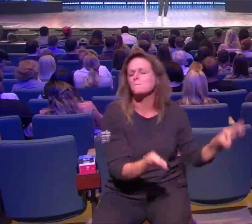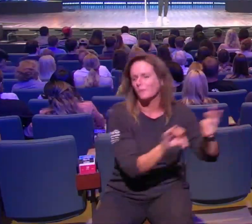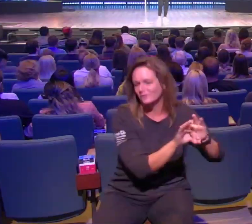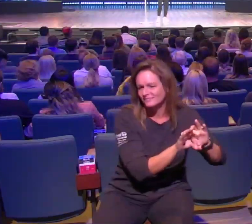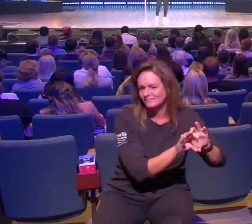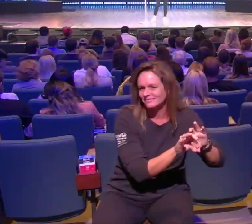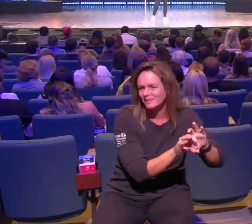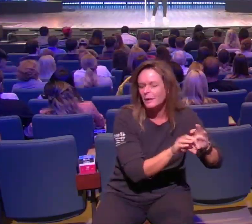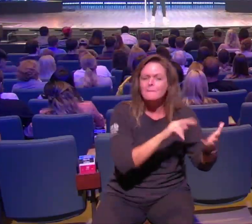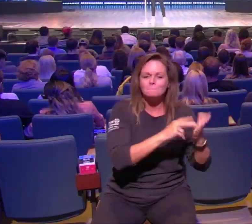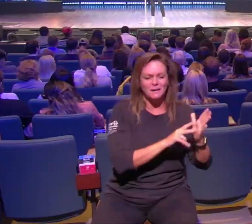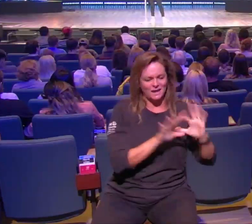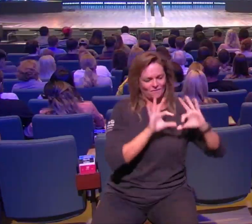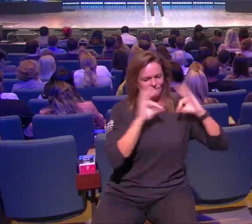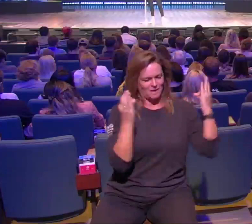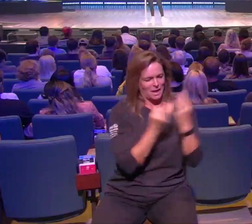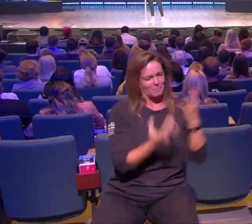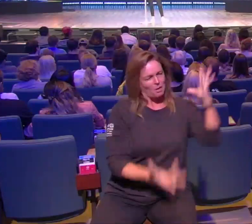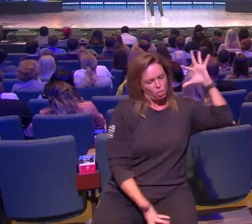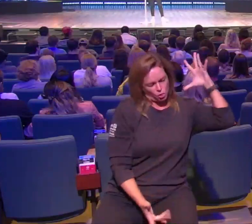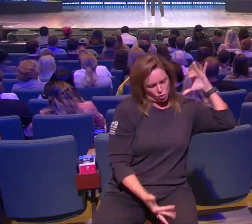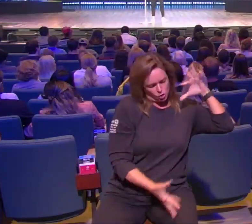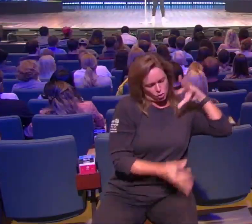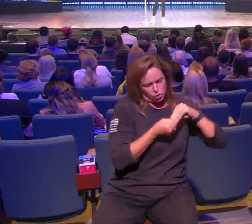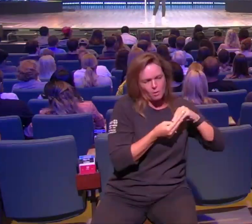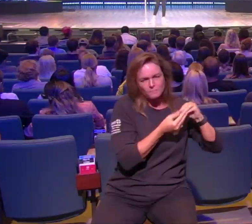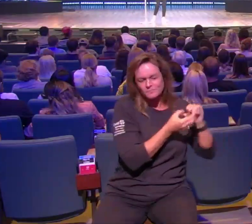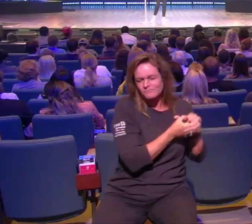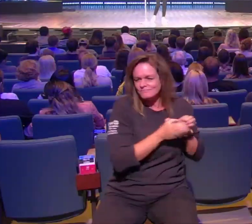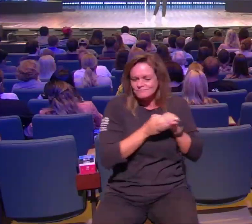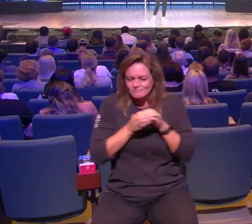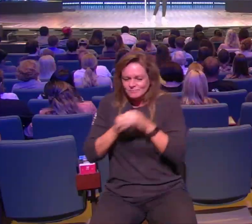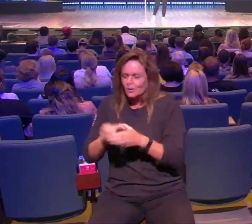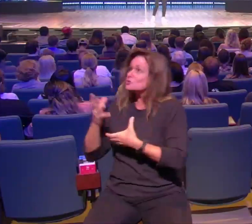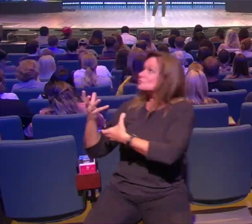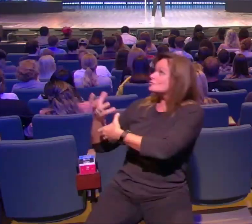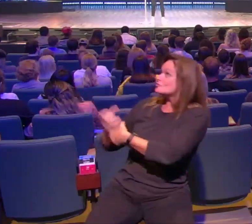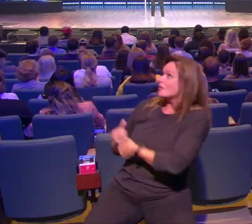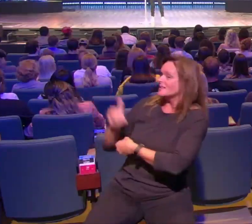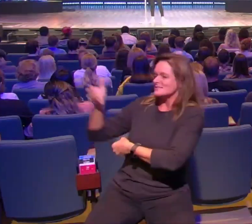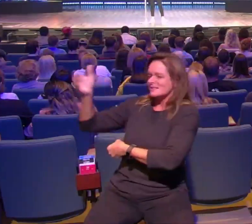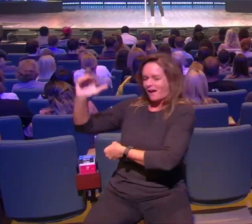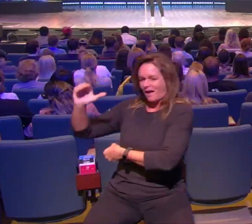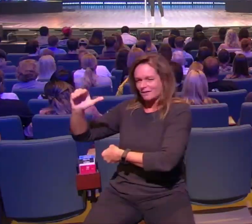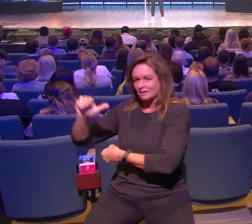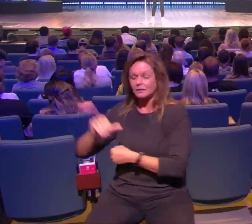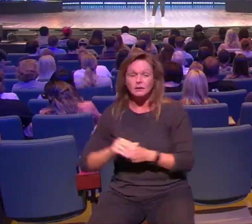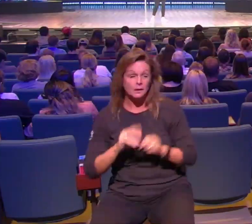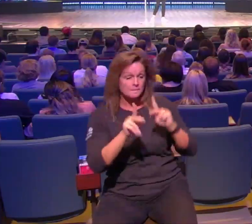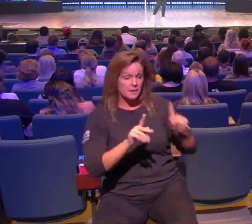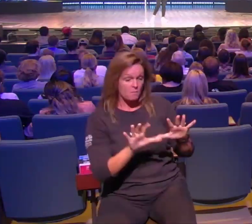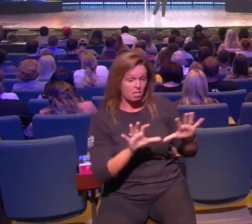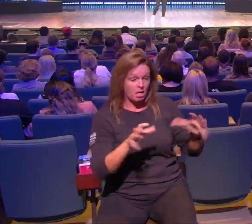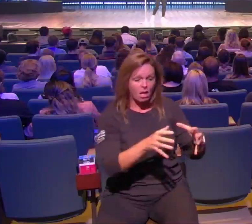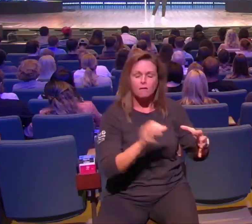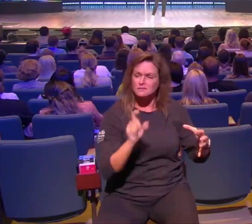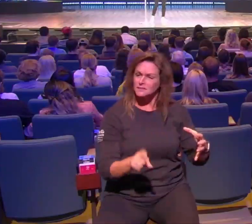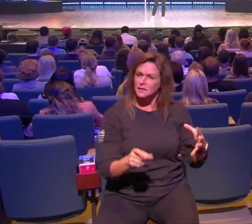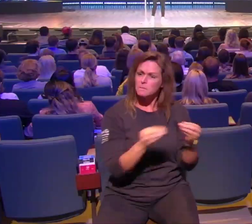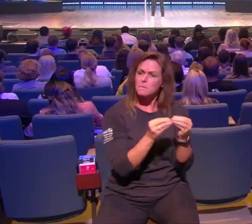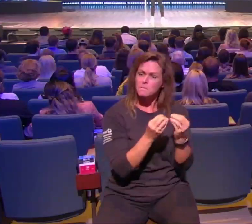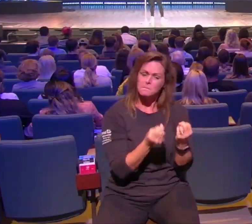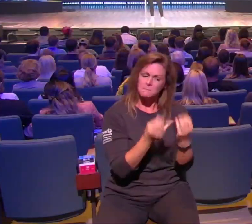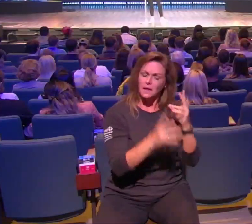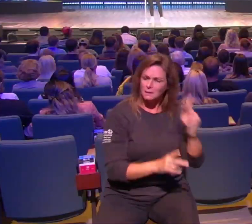the land according to the size of the tribes of Israel. The bigger the tribe, the more land that they would receive. See,